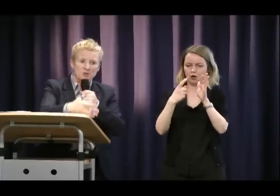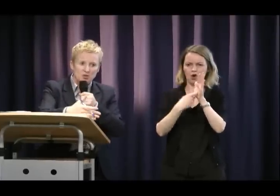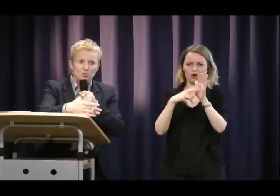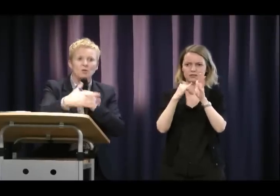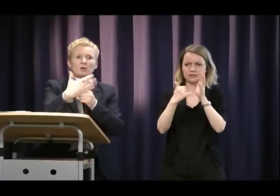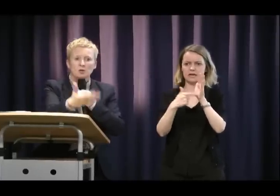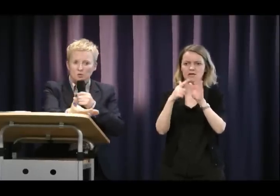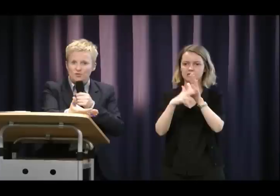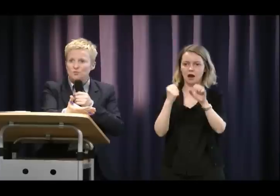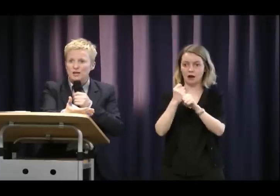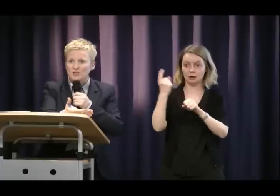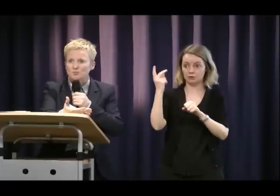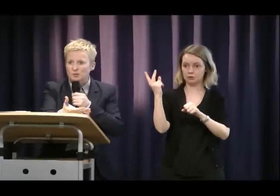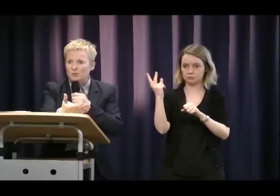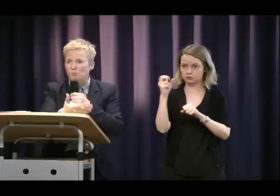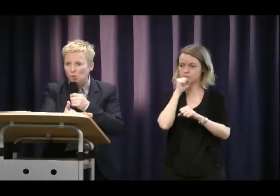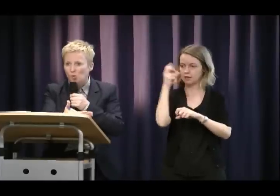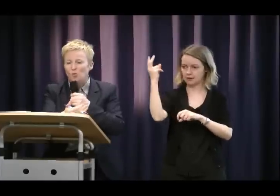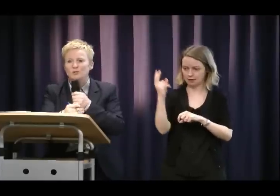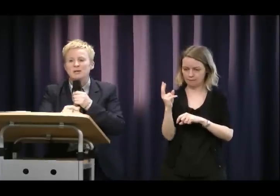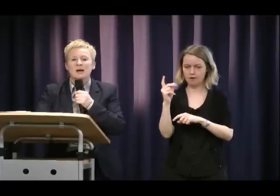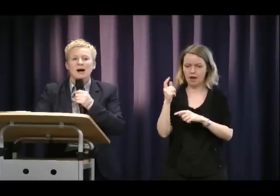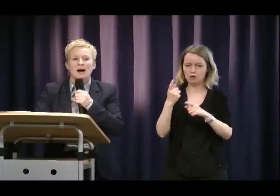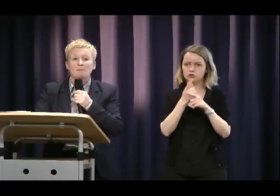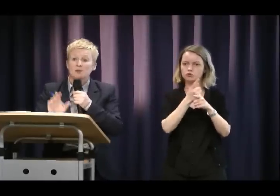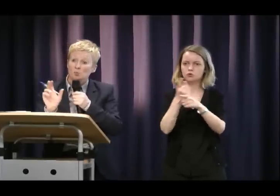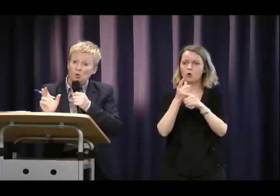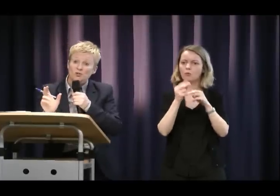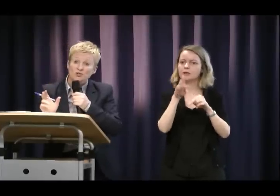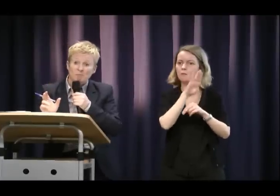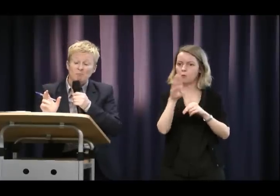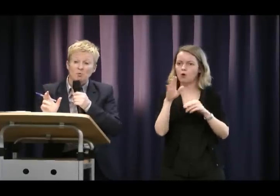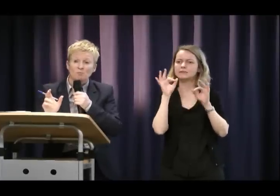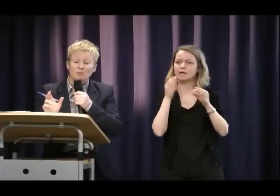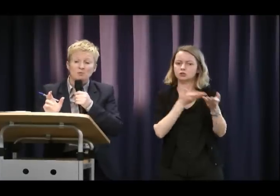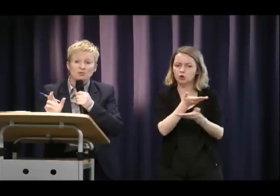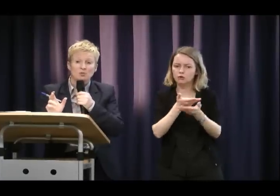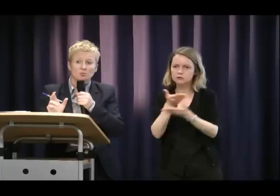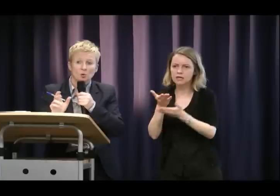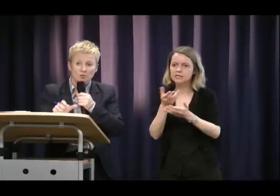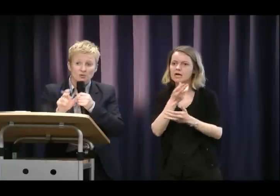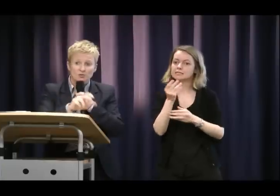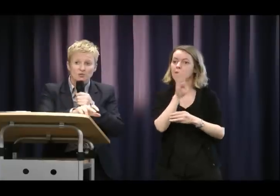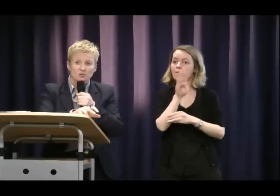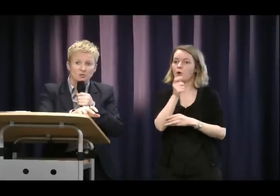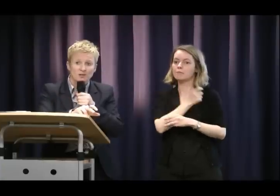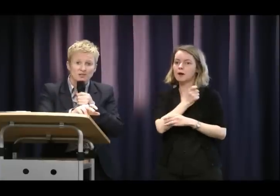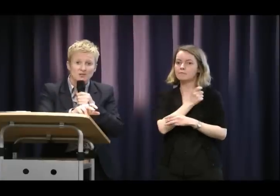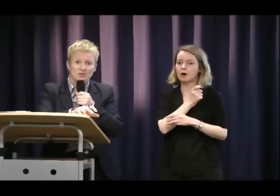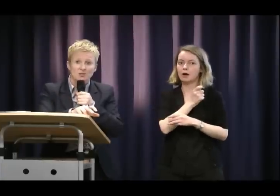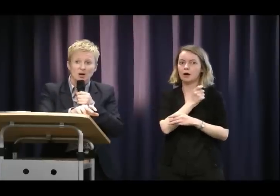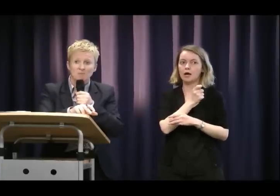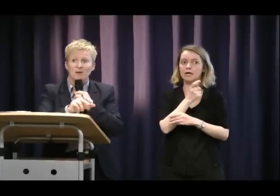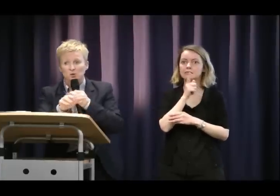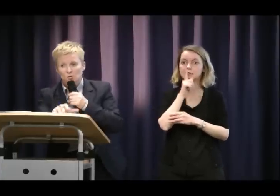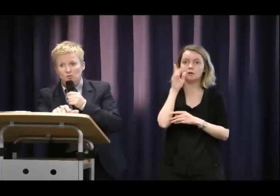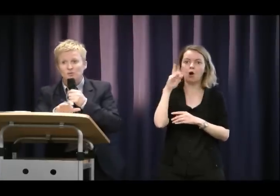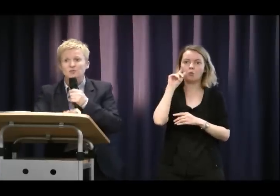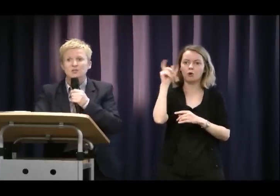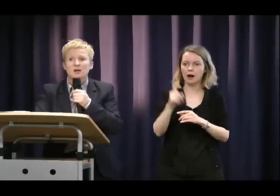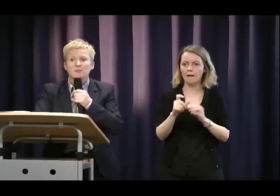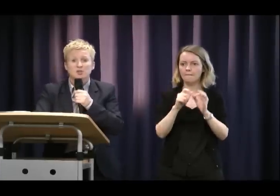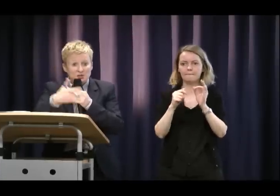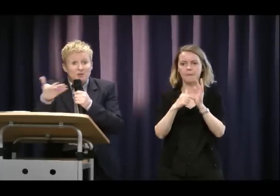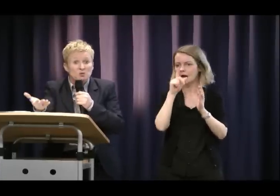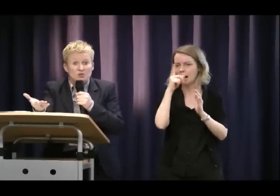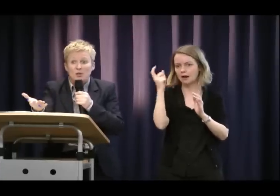a special consultation with the board. There were some board members who wanted to attend tonight but